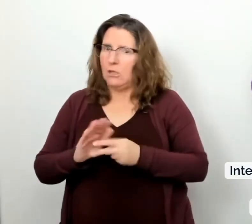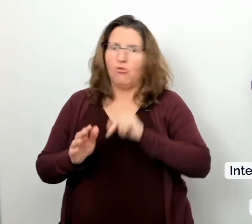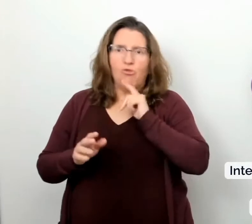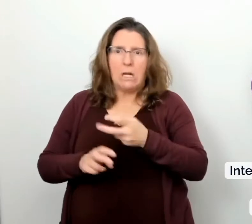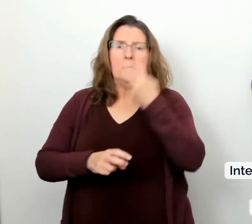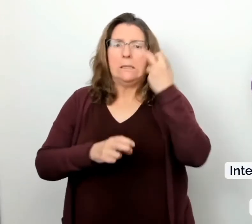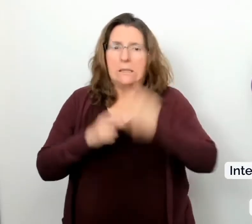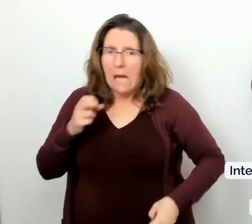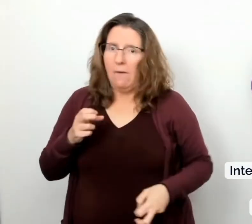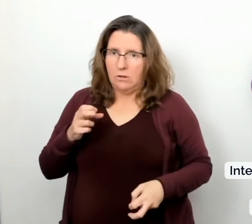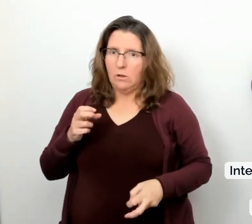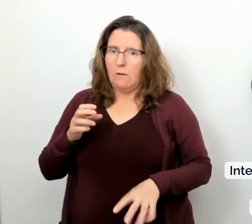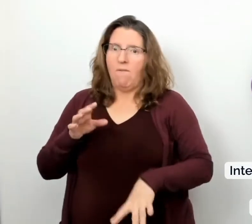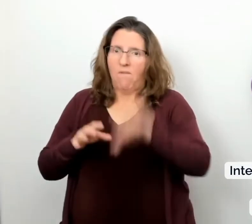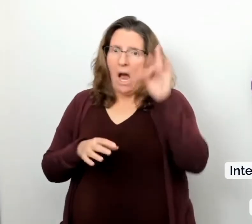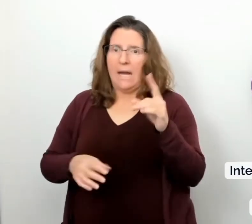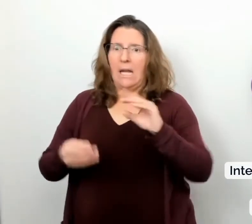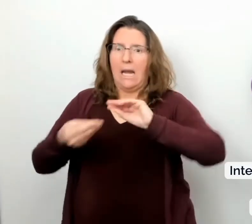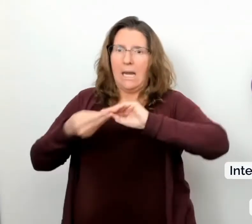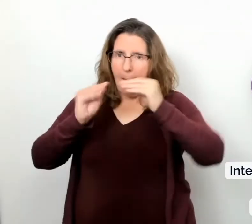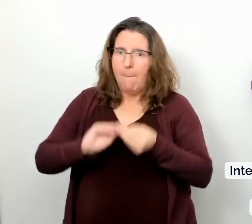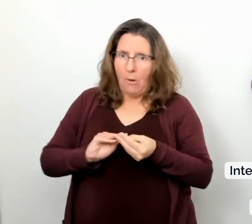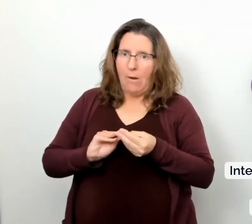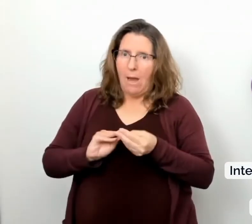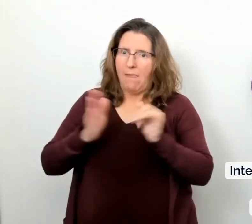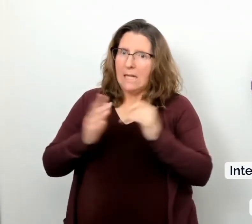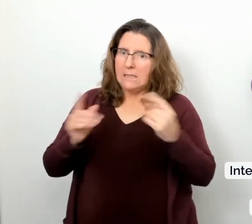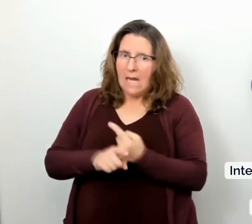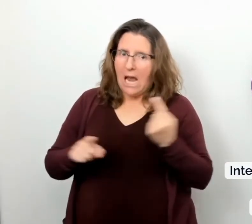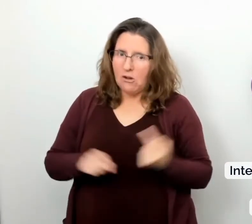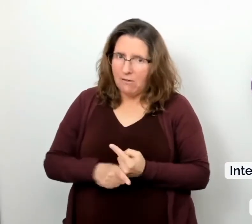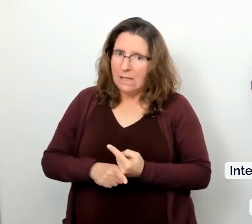could just mean we don't have the tools to find an accurate score.